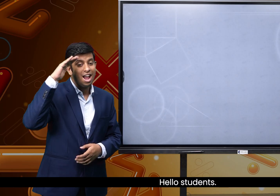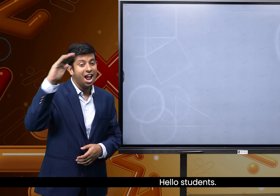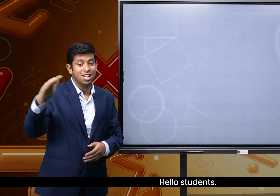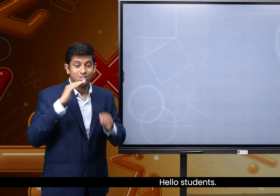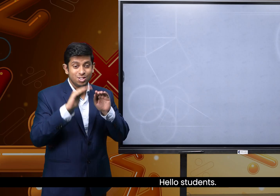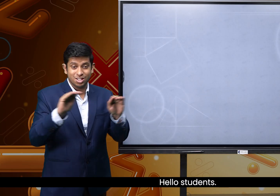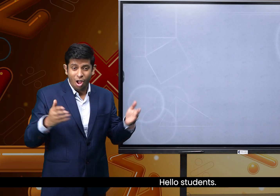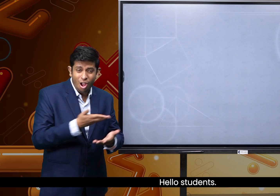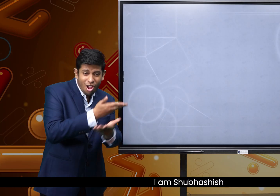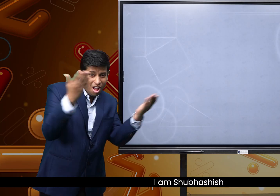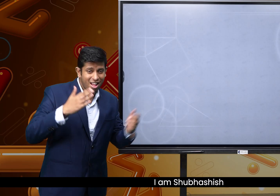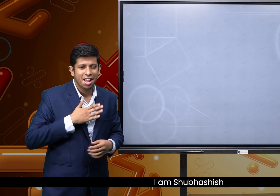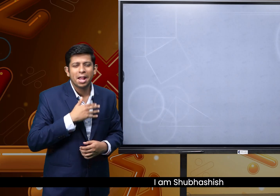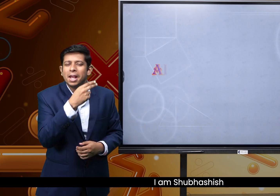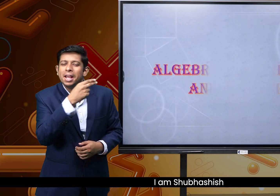Hello students, I'm Shubhashish.